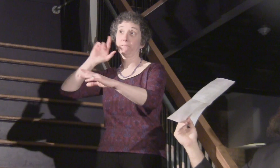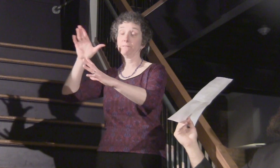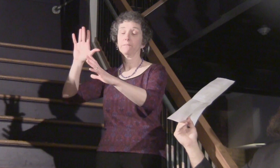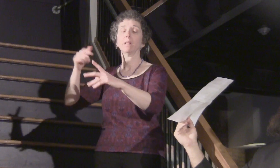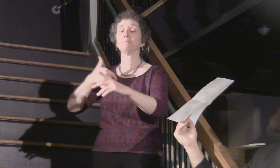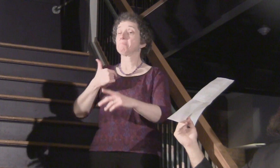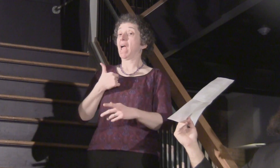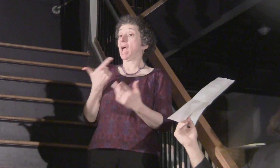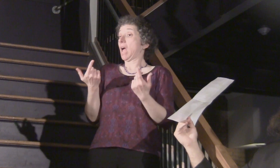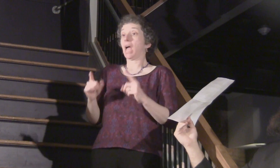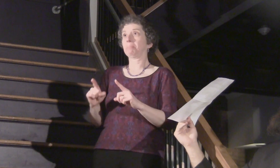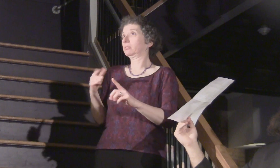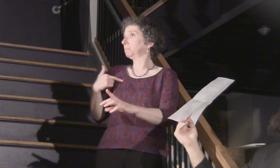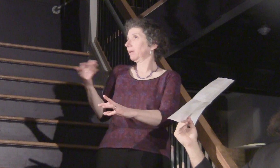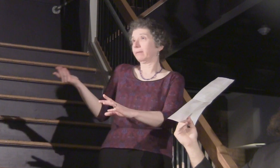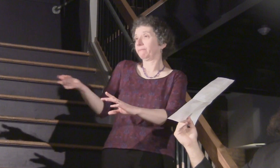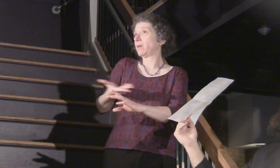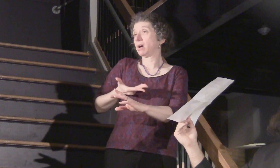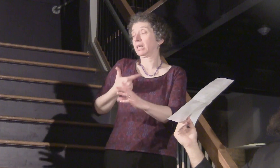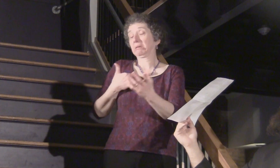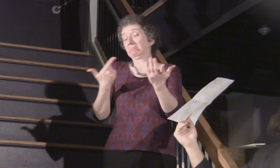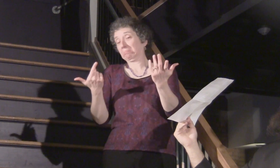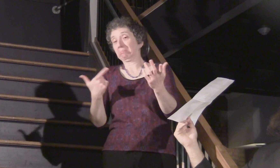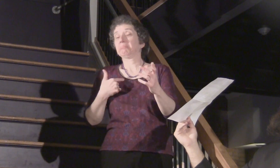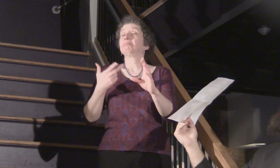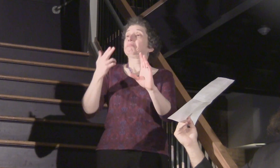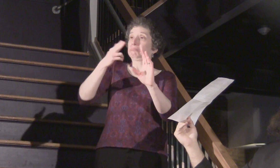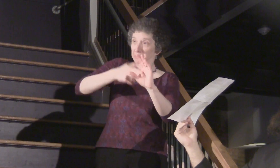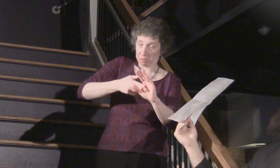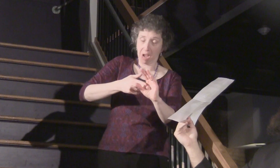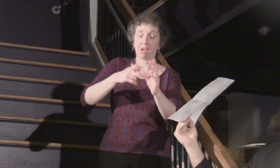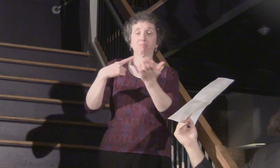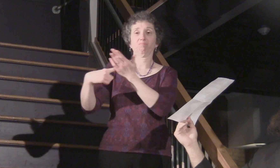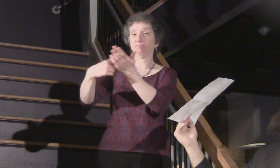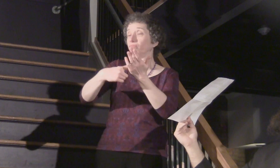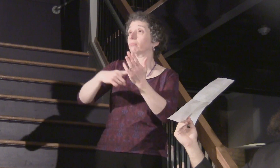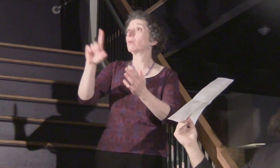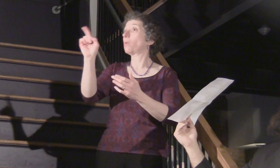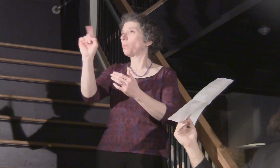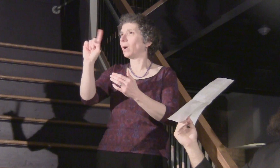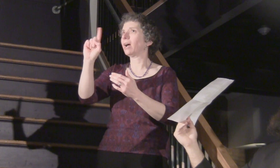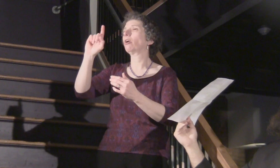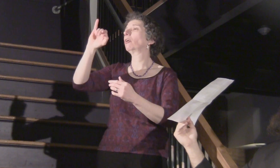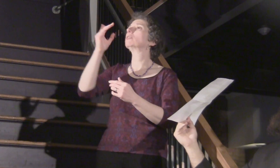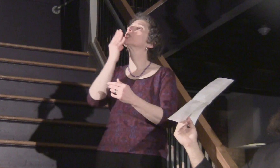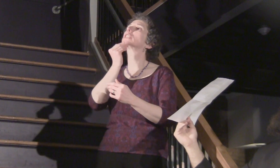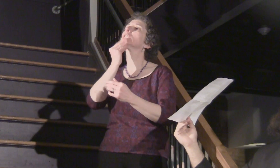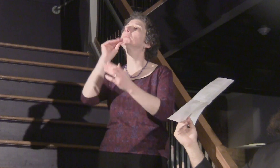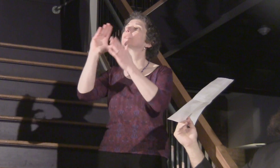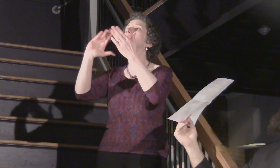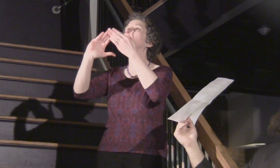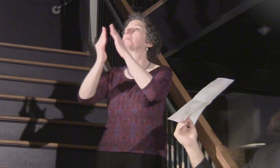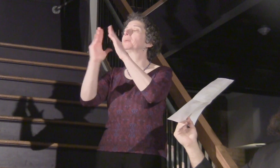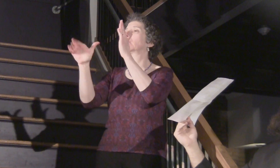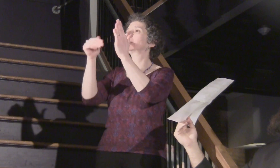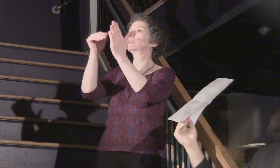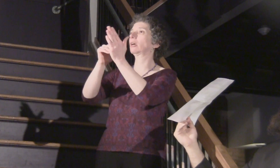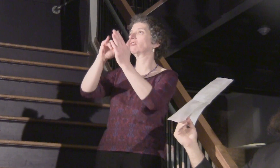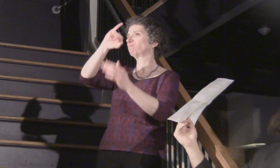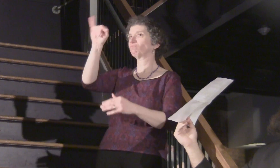deaf community. It just happened, that I was invited, so I went and we discussed, where the